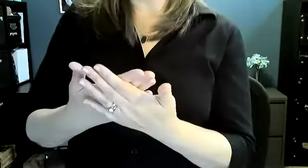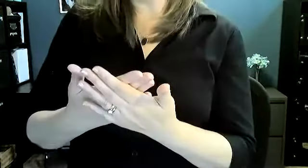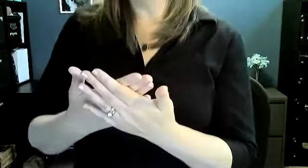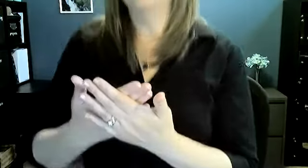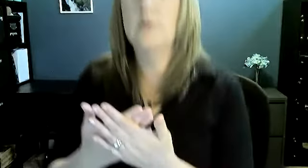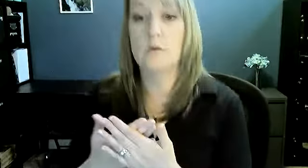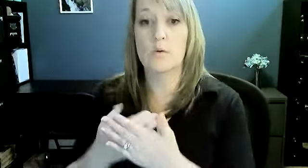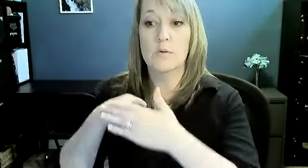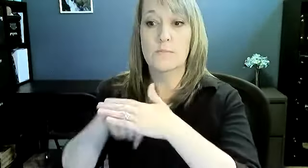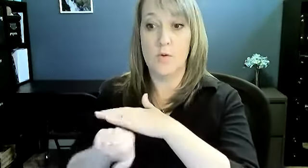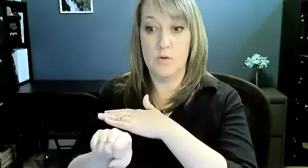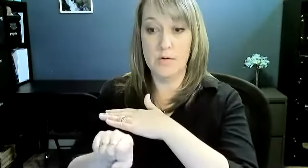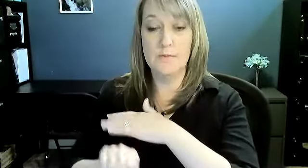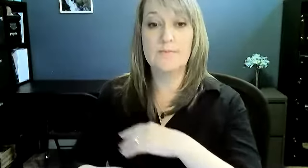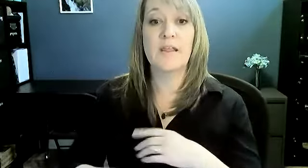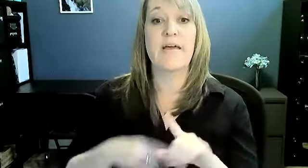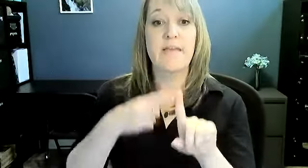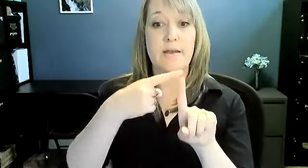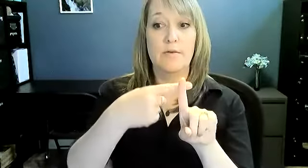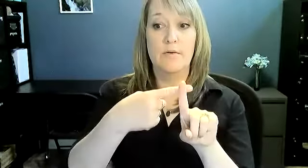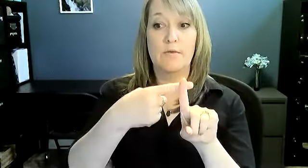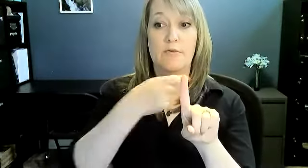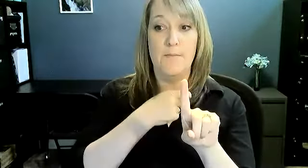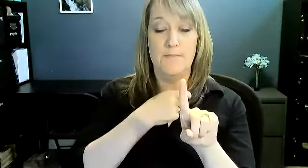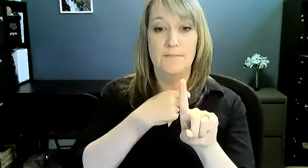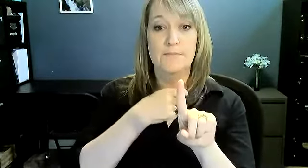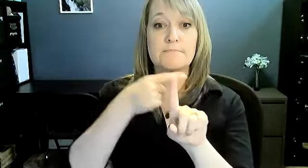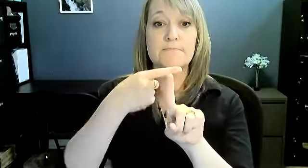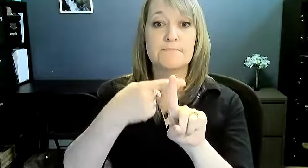born or born, and then from.